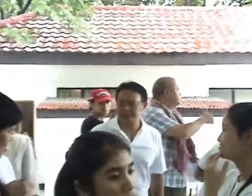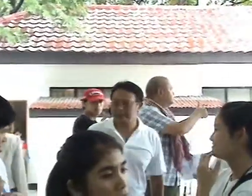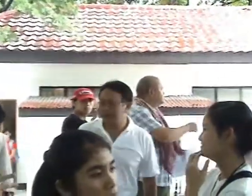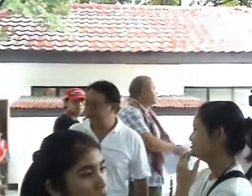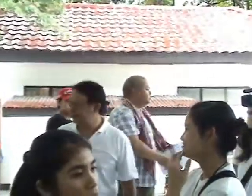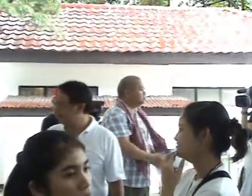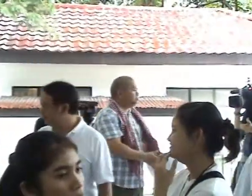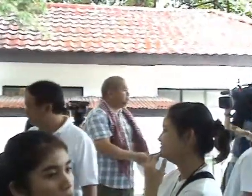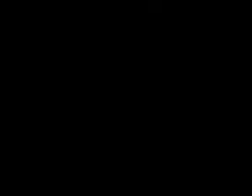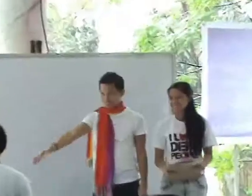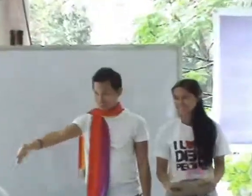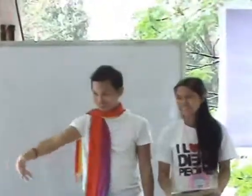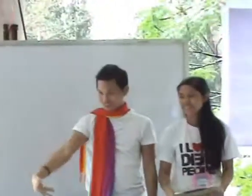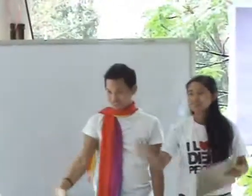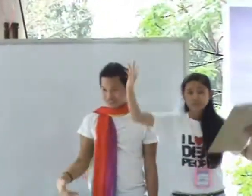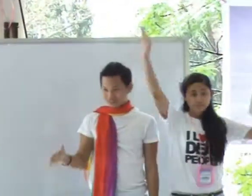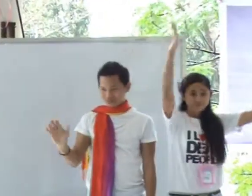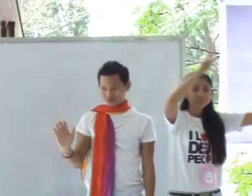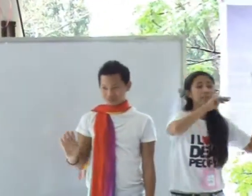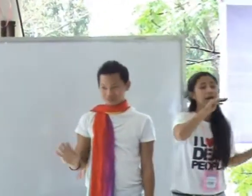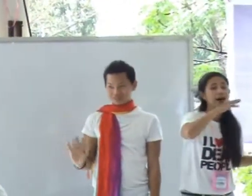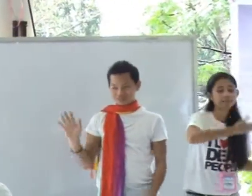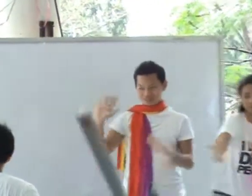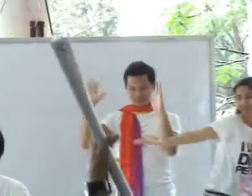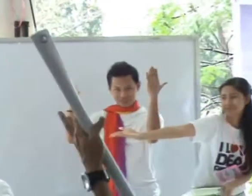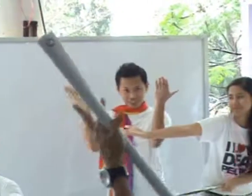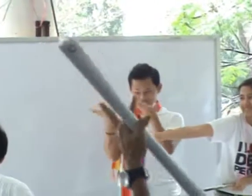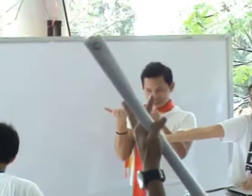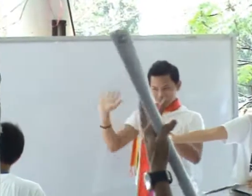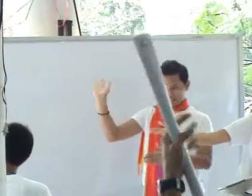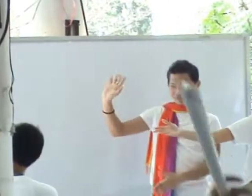Napakagandang so siya yung nagtuturo, si Myra.